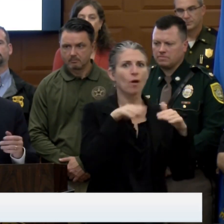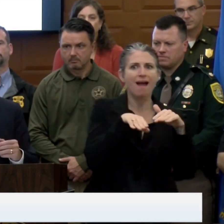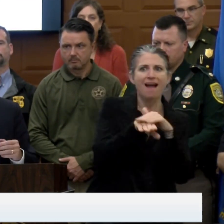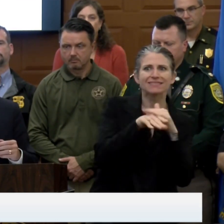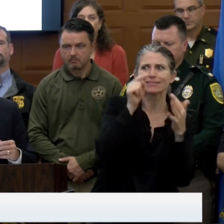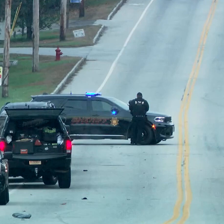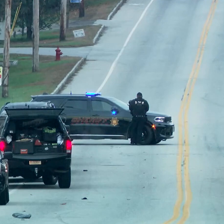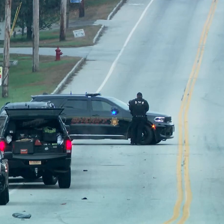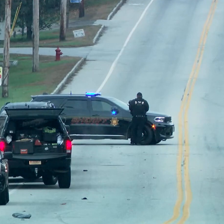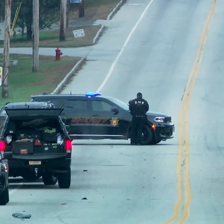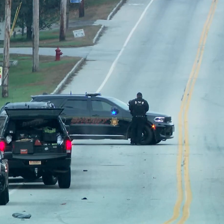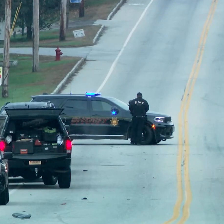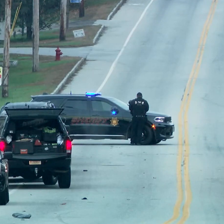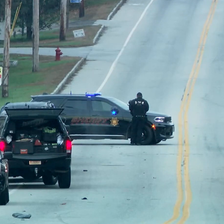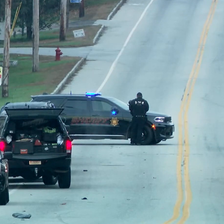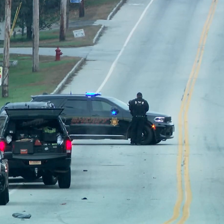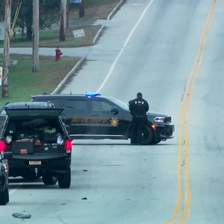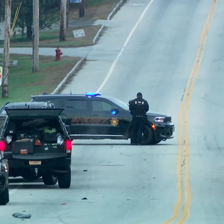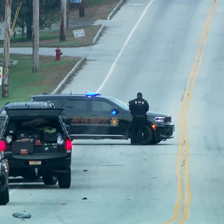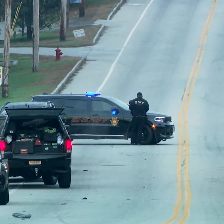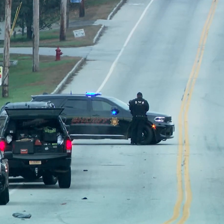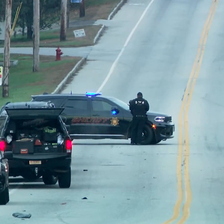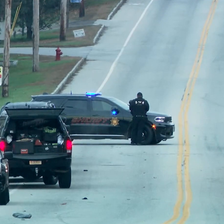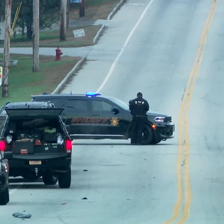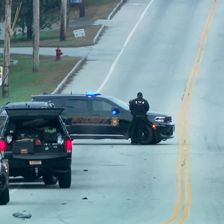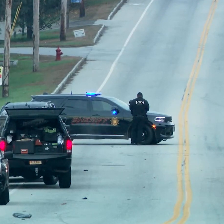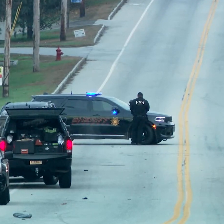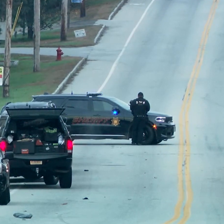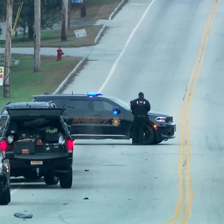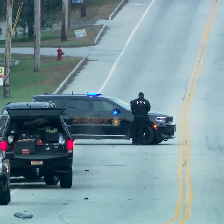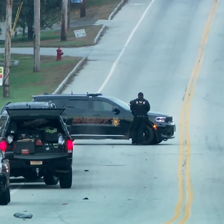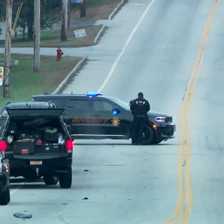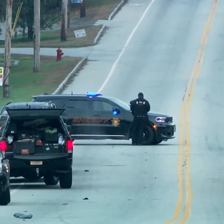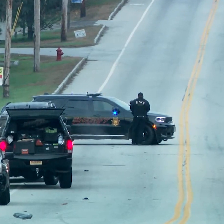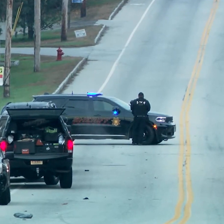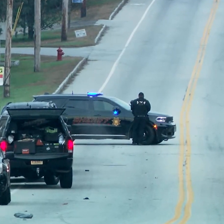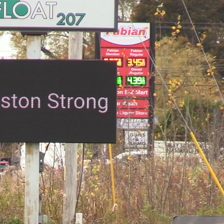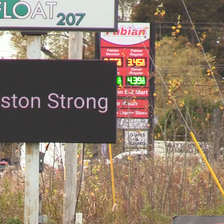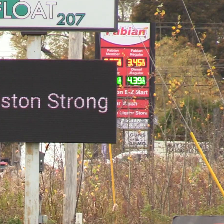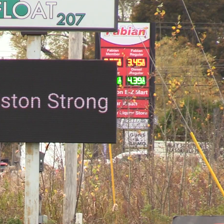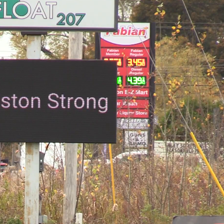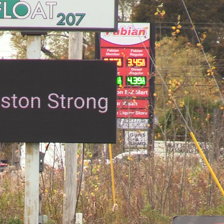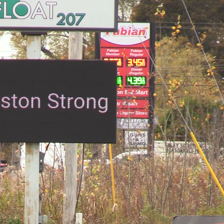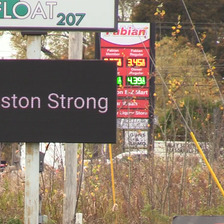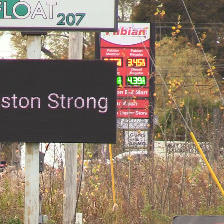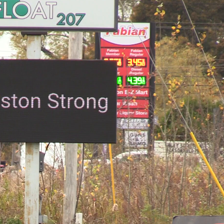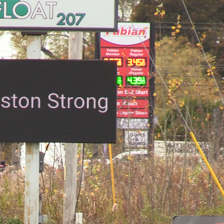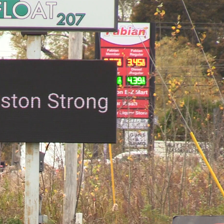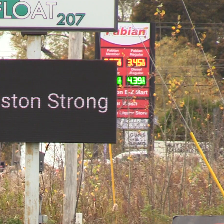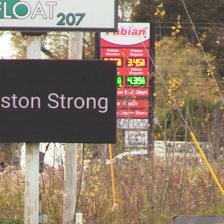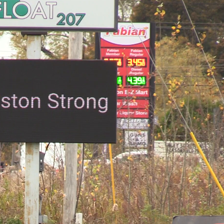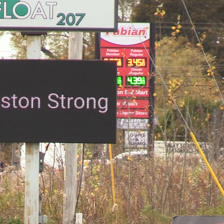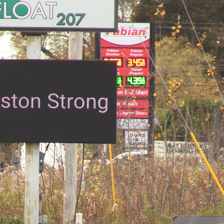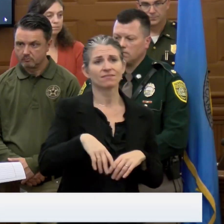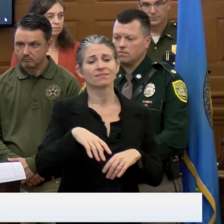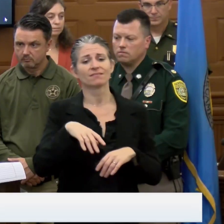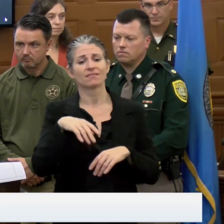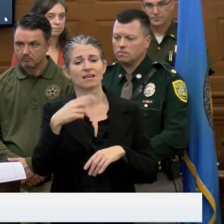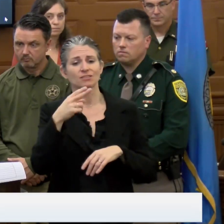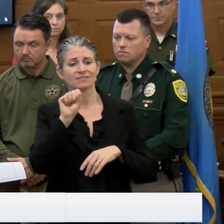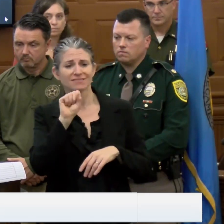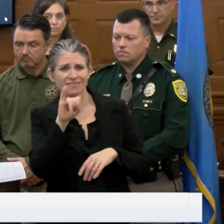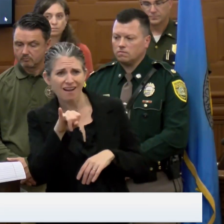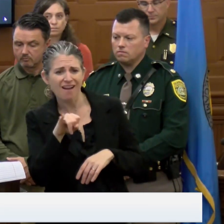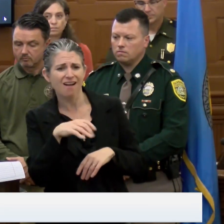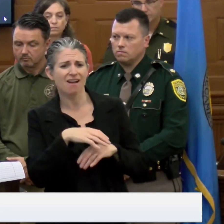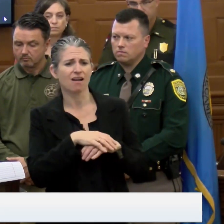was in his phone. Law enforcement are now beginning to demobilize the situation and transfer control over to the Lewiston Police Department. We all